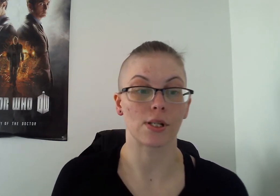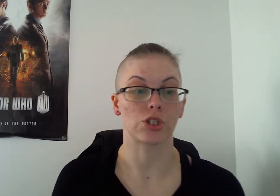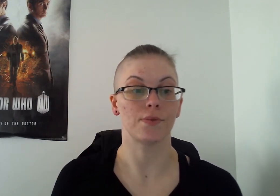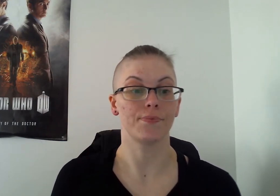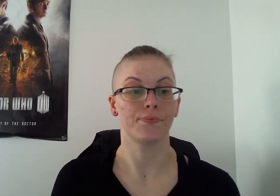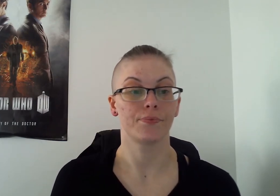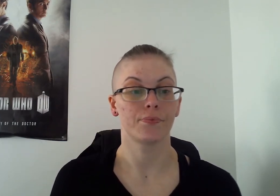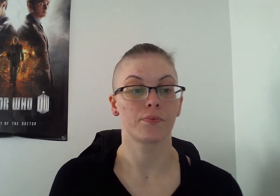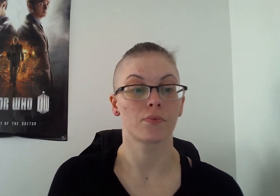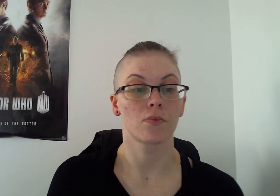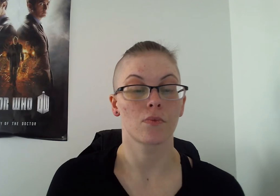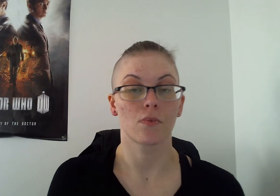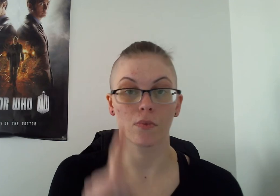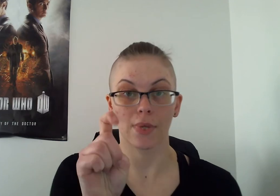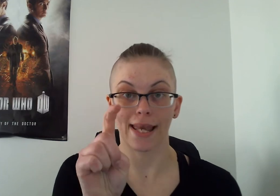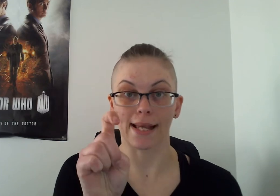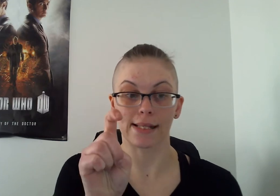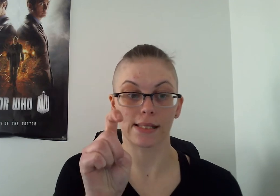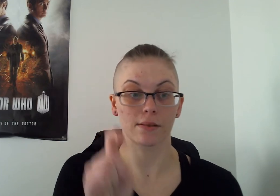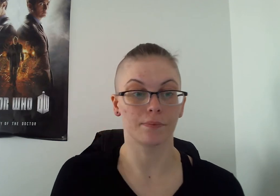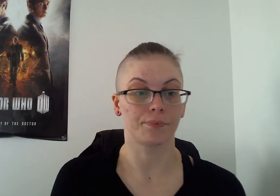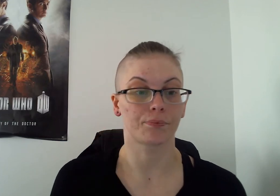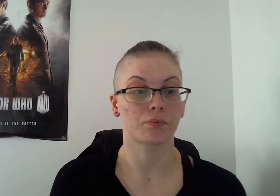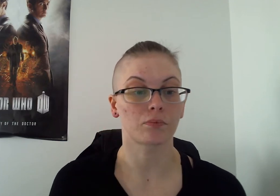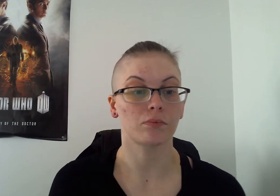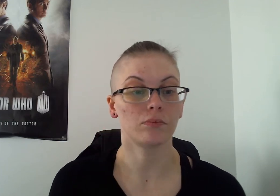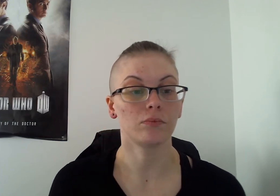Question. X.